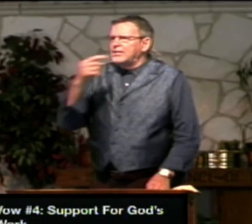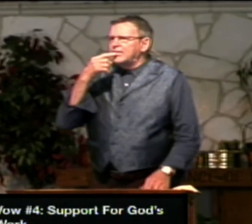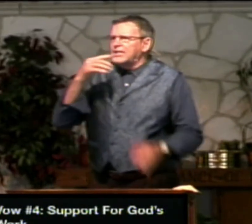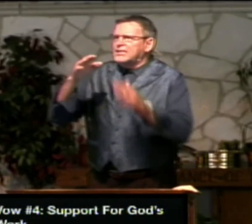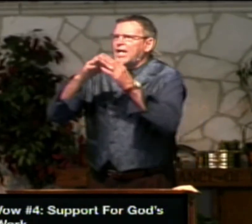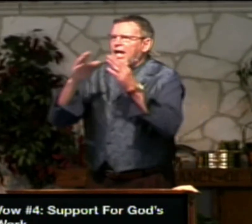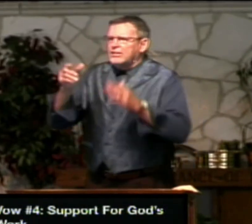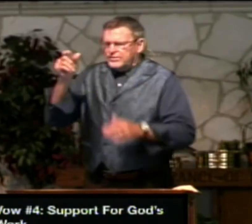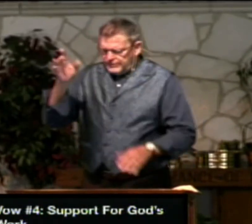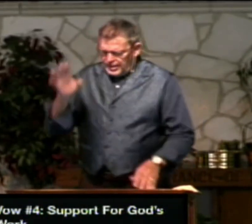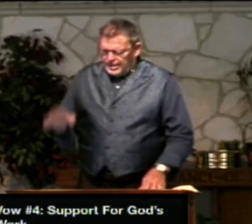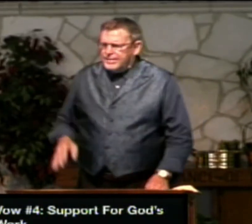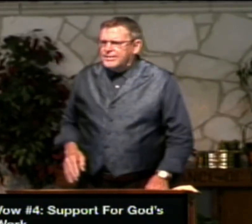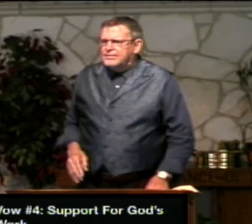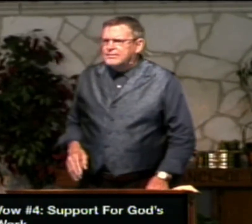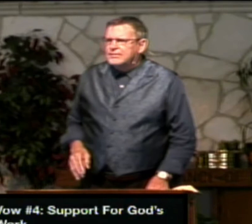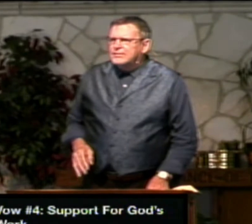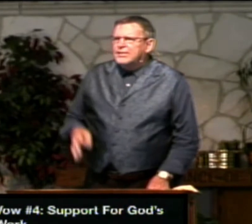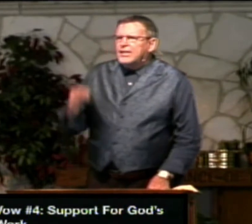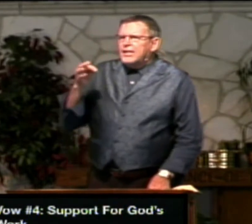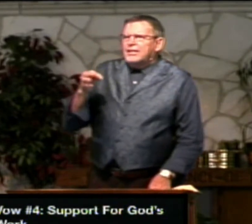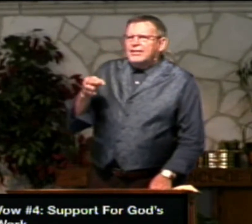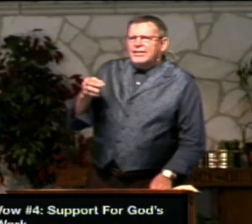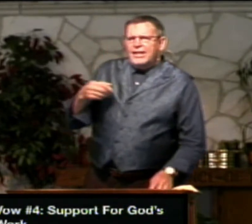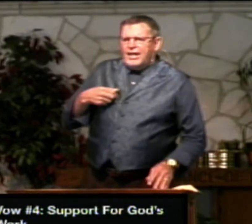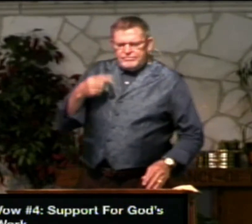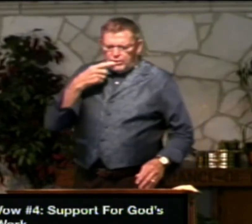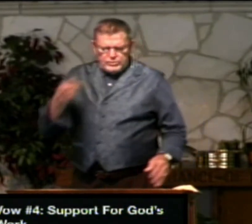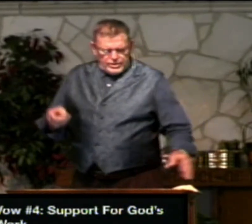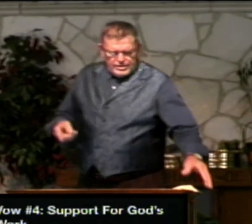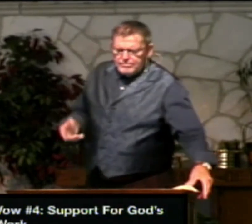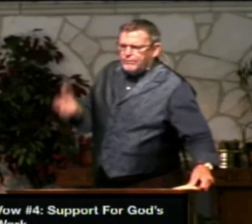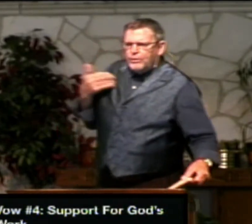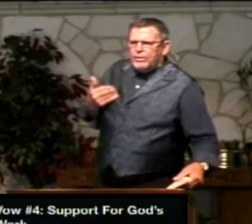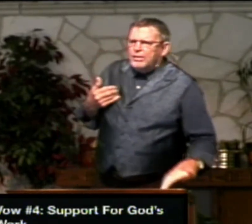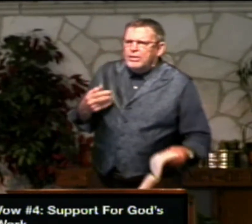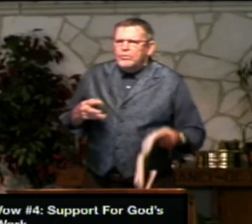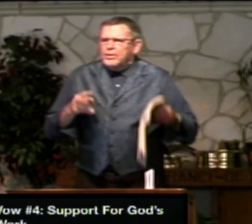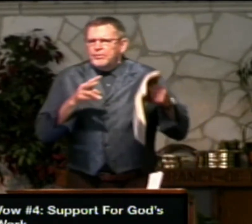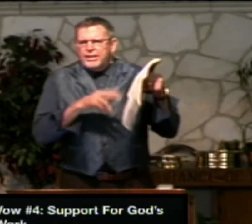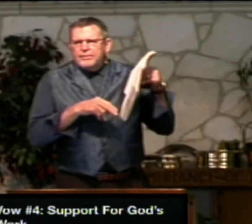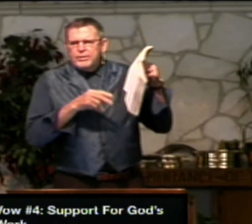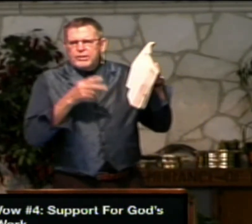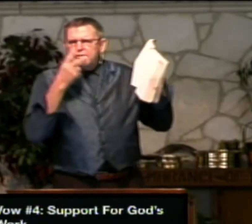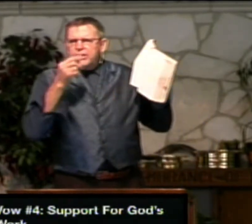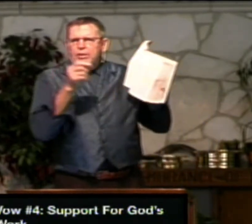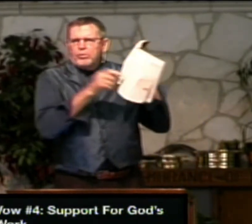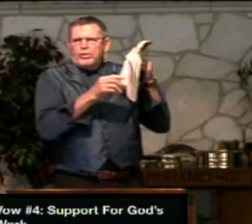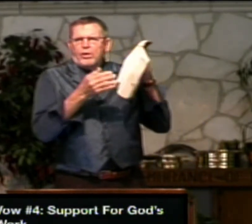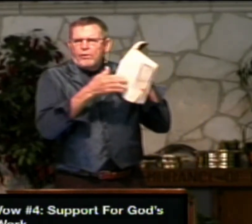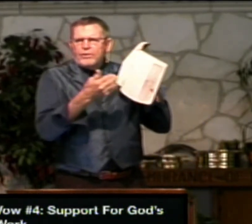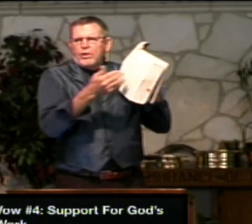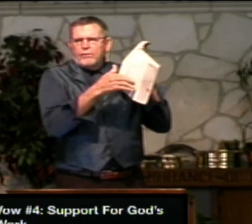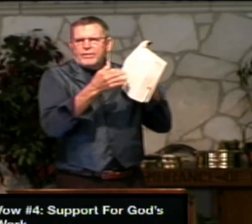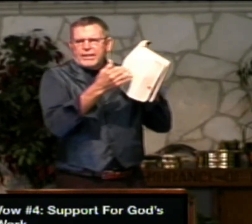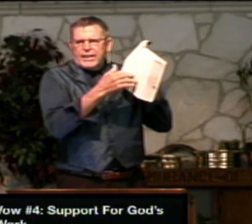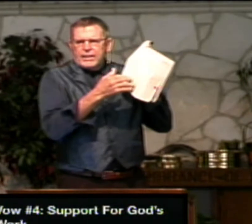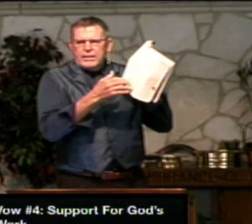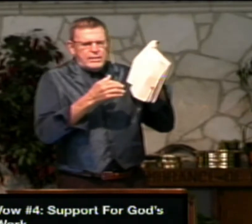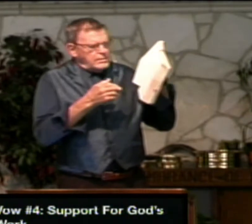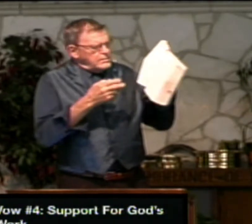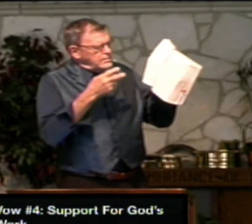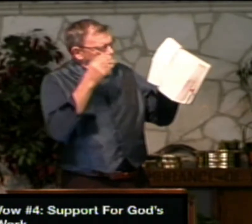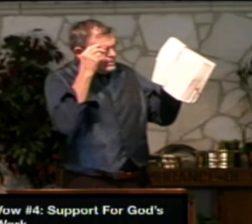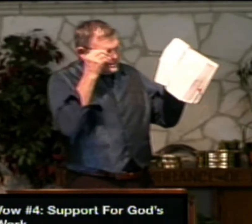Yeah, says house of God. Now, I told you before, when you're reading the book, you see a word over and over